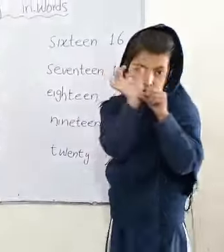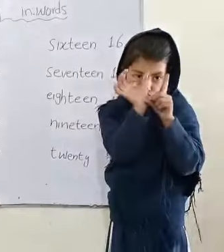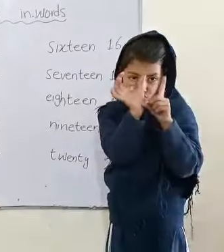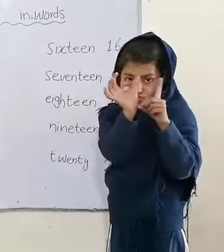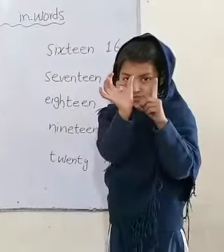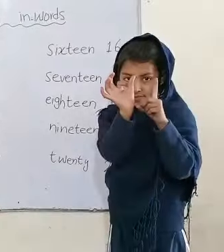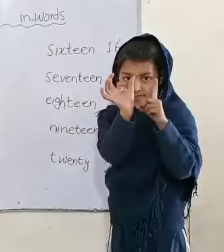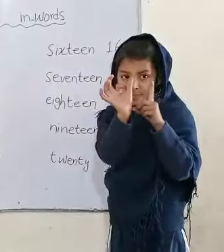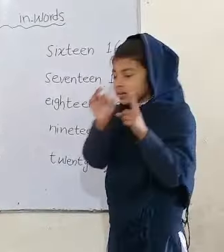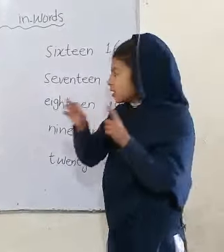16.